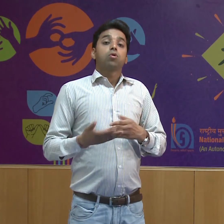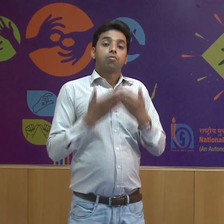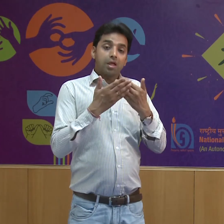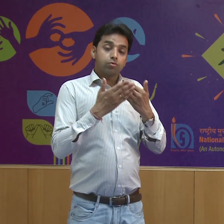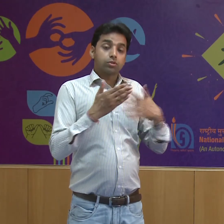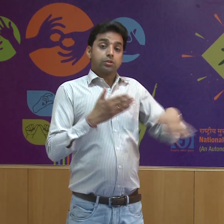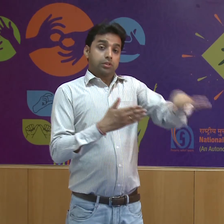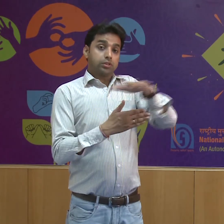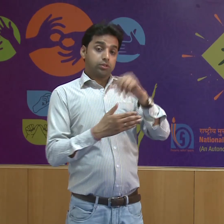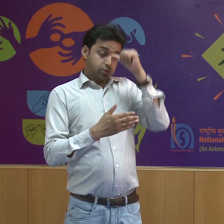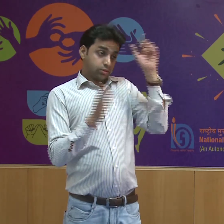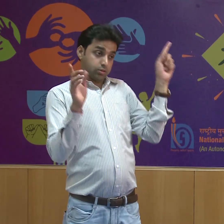country.